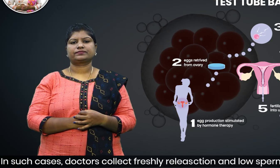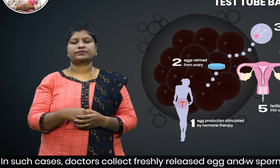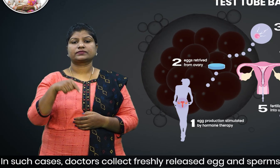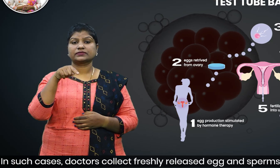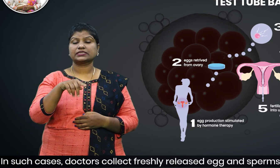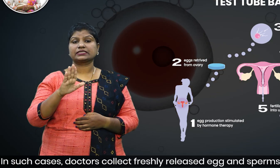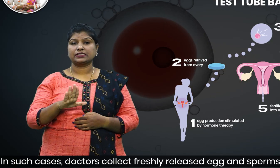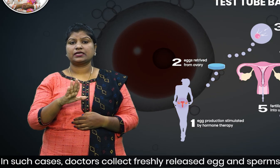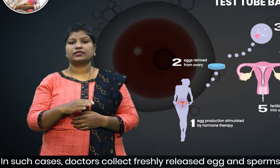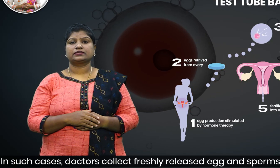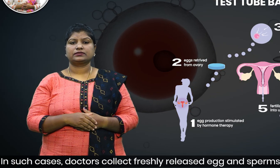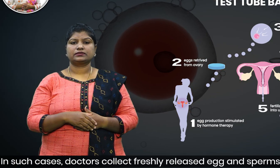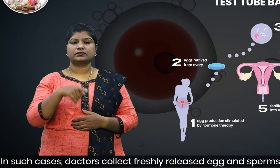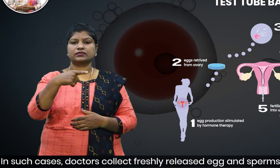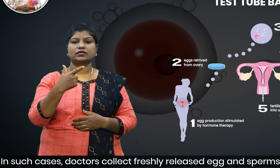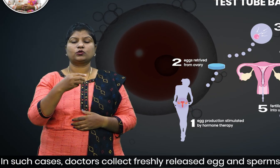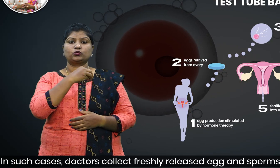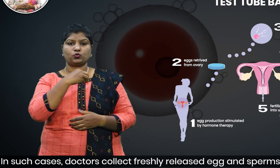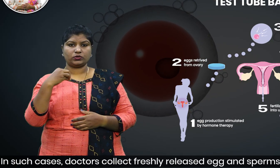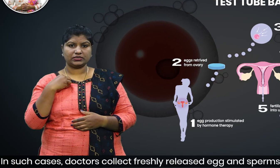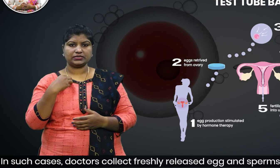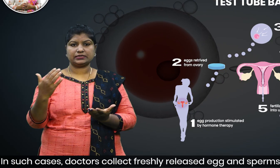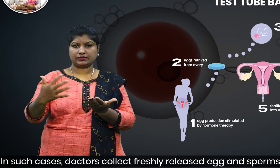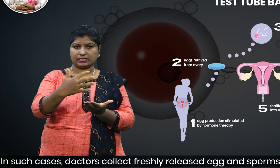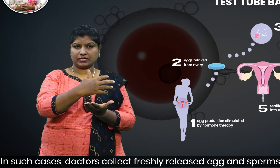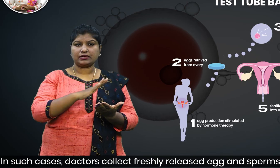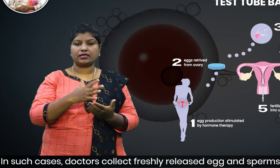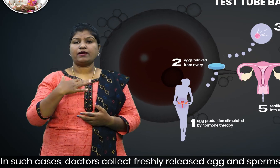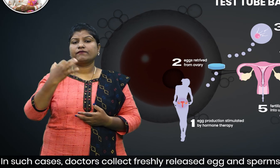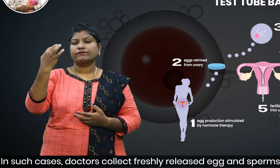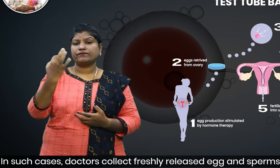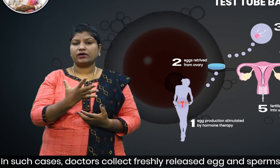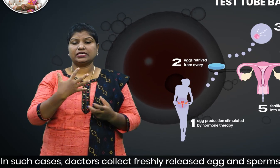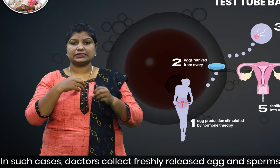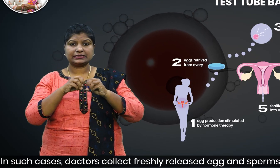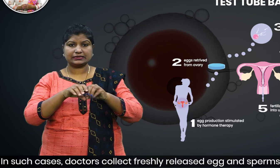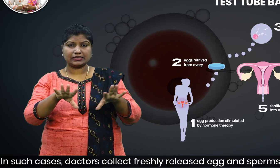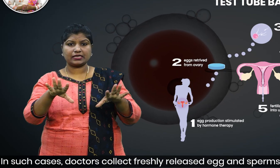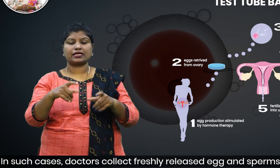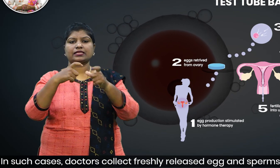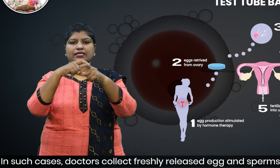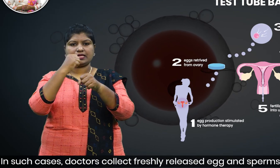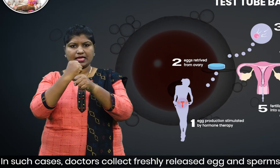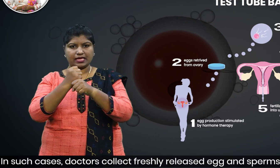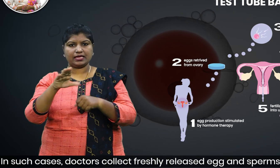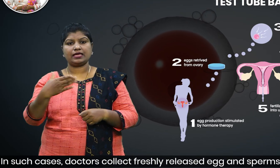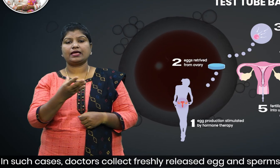In such cases, doctors collect freshly released egg and